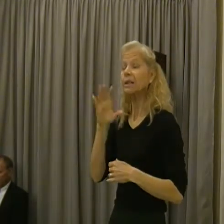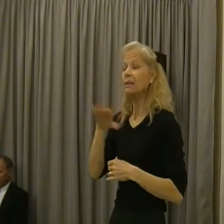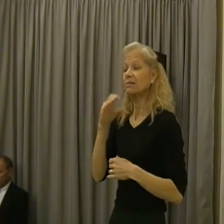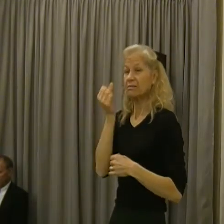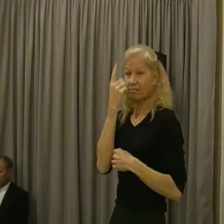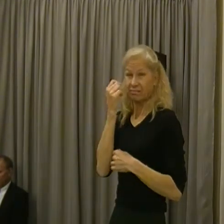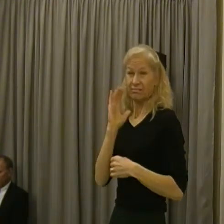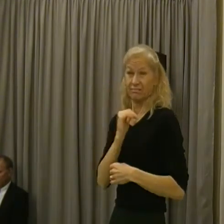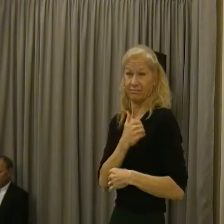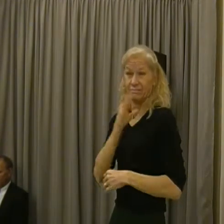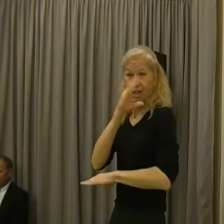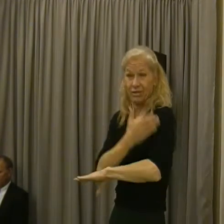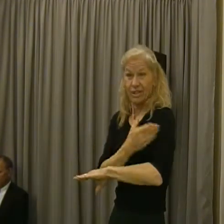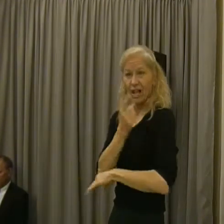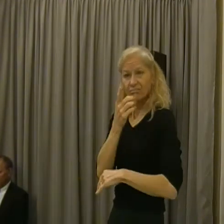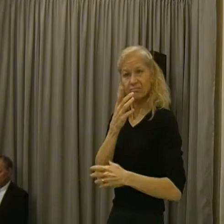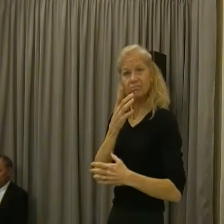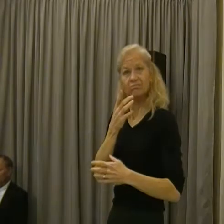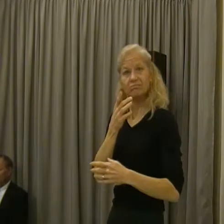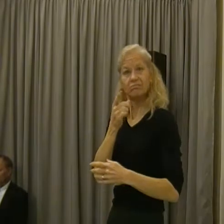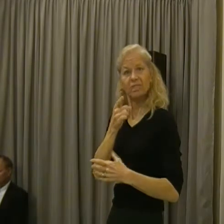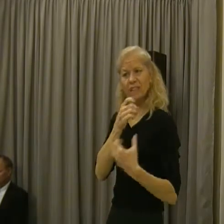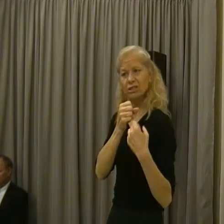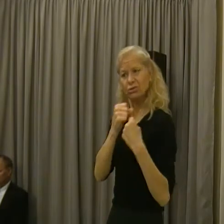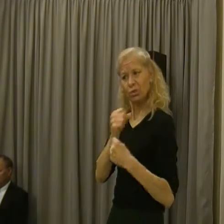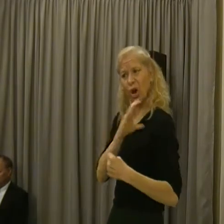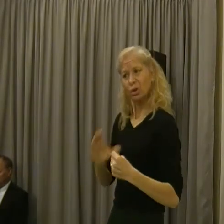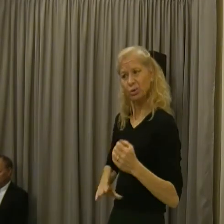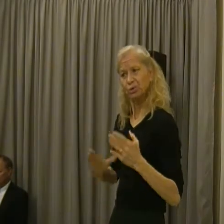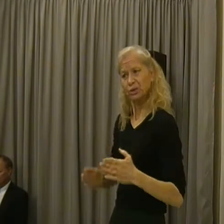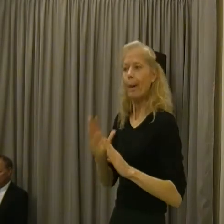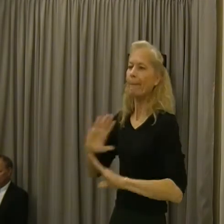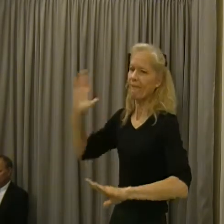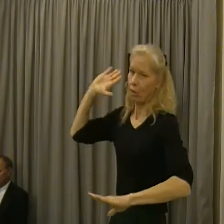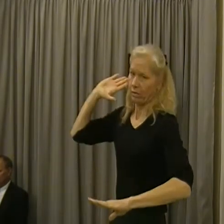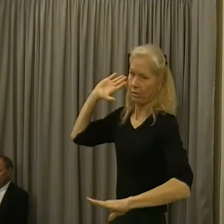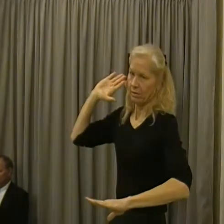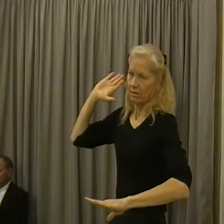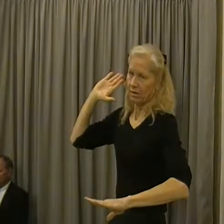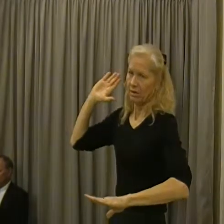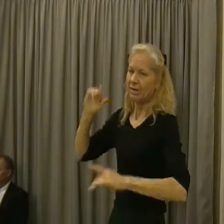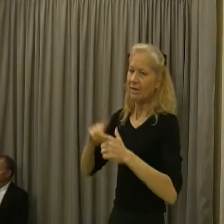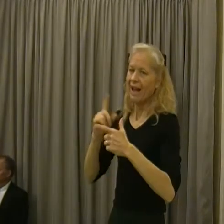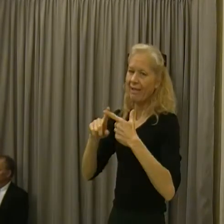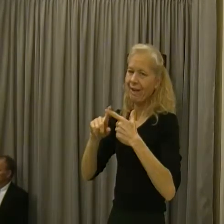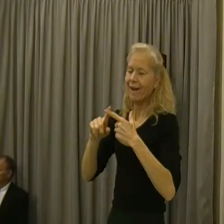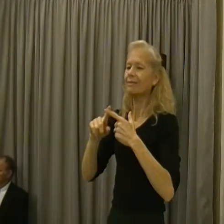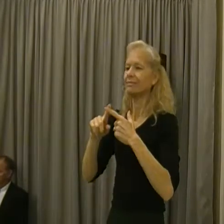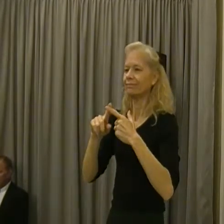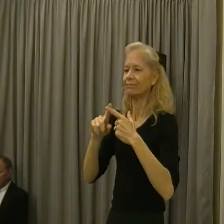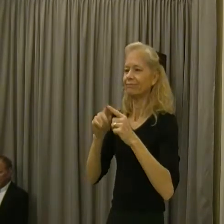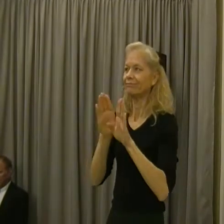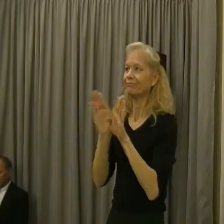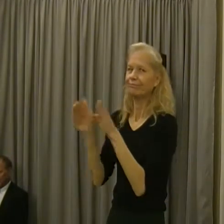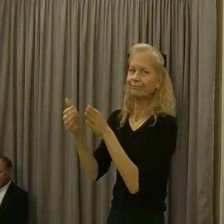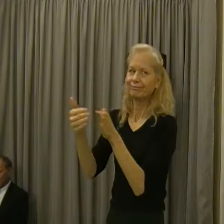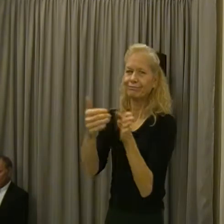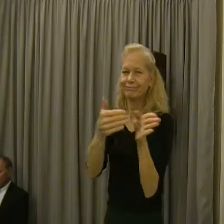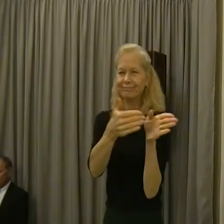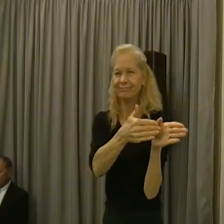call her mom and ask for guidance. And she knows what her mom's going to say, even though it may not be something she wants to hear right away. But exactly. It's a blessing because you know in their heart, in their soul,